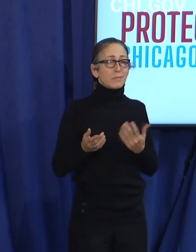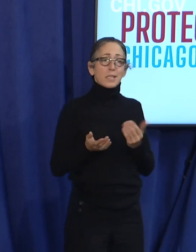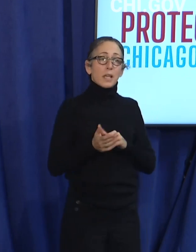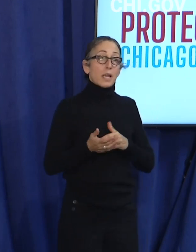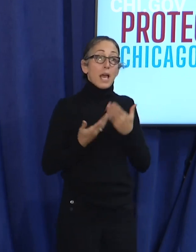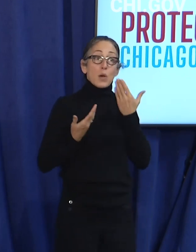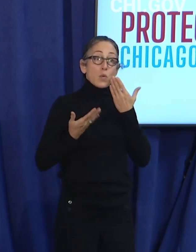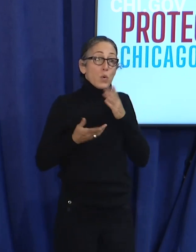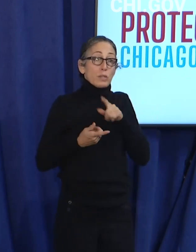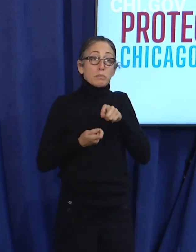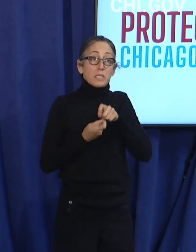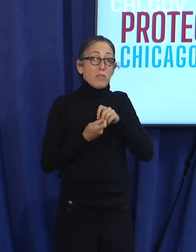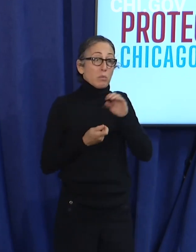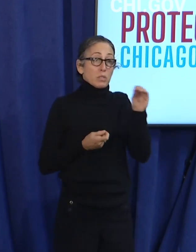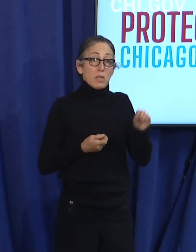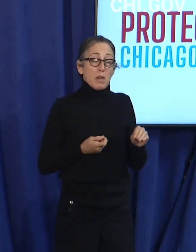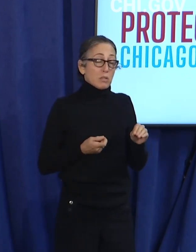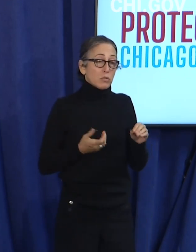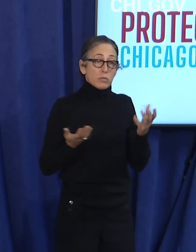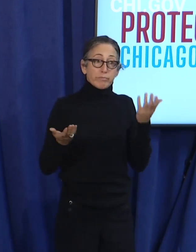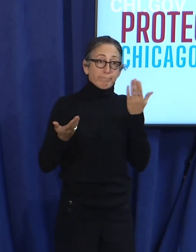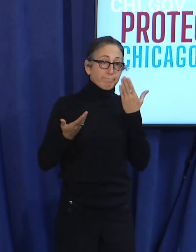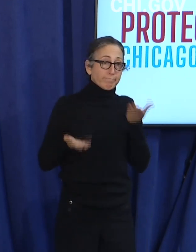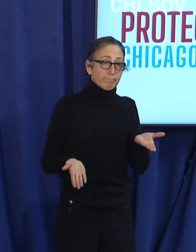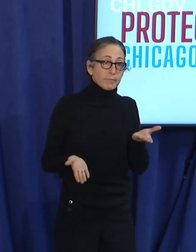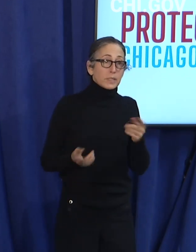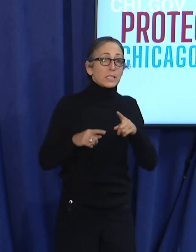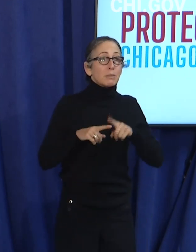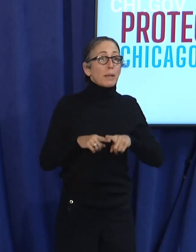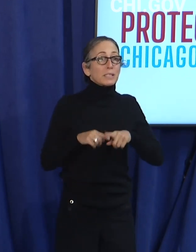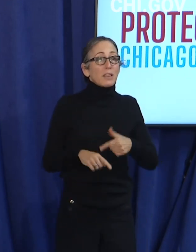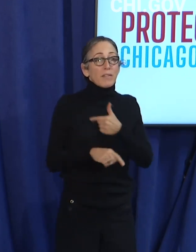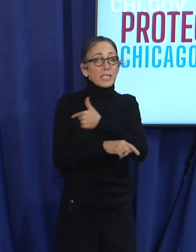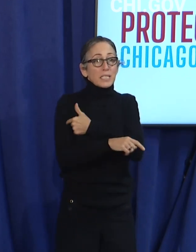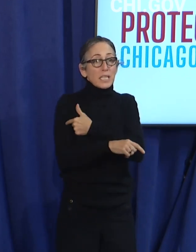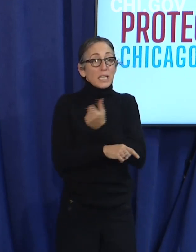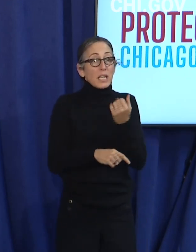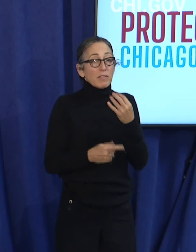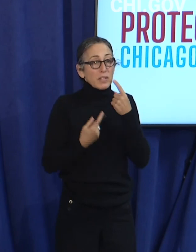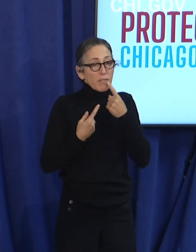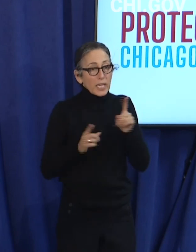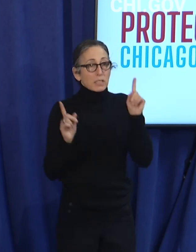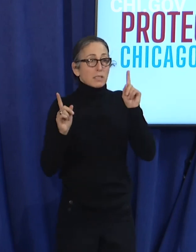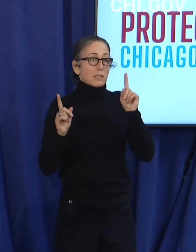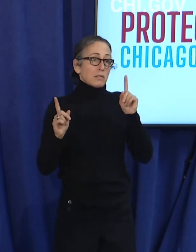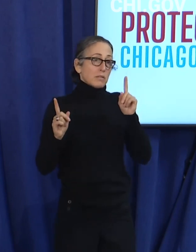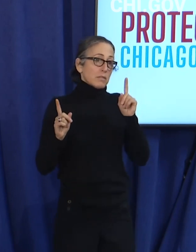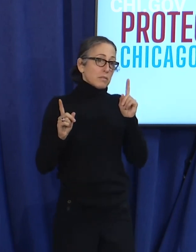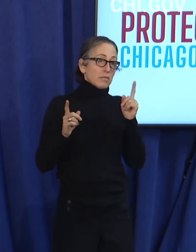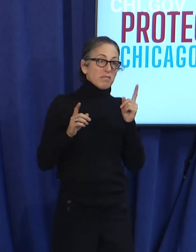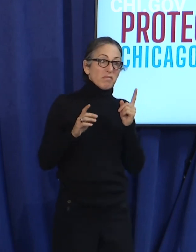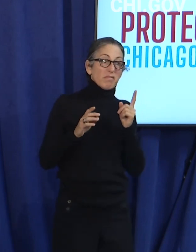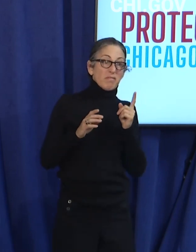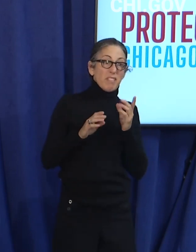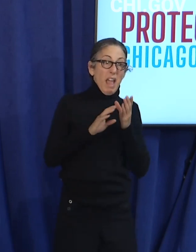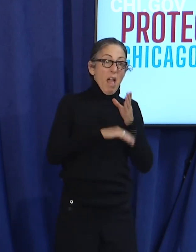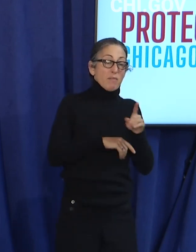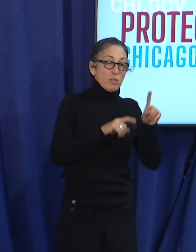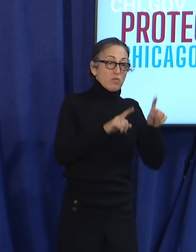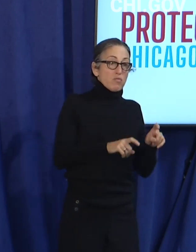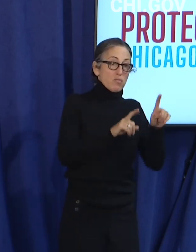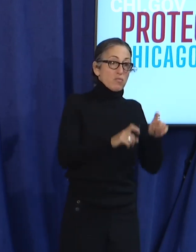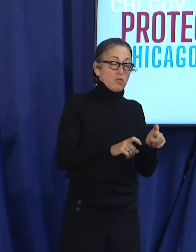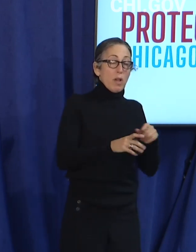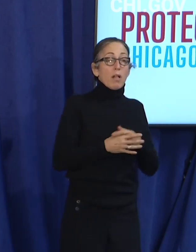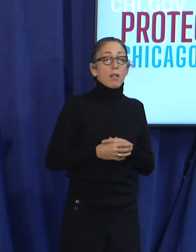that exact percentage for sure. It depends how good the vaccine turns out to be, sort of when it's in use outside of a trial. If you have a